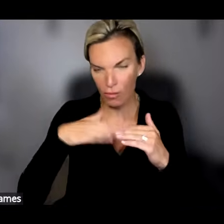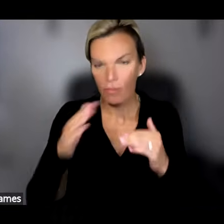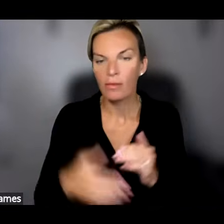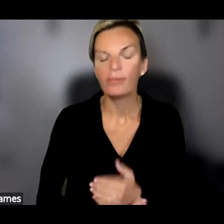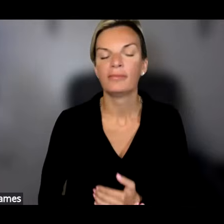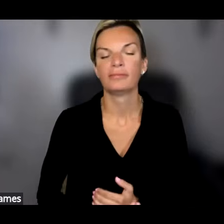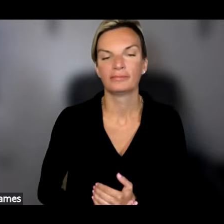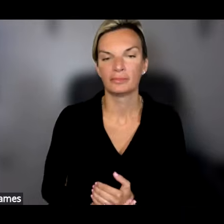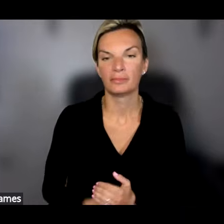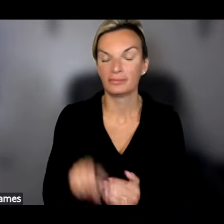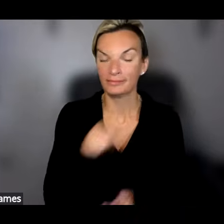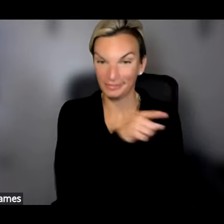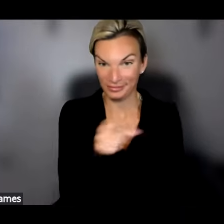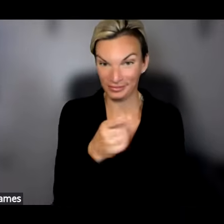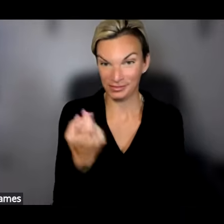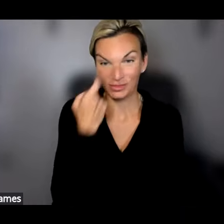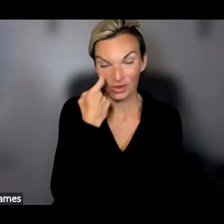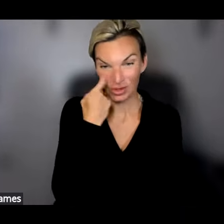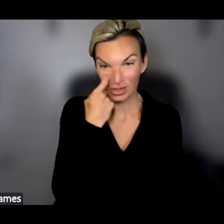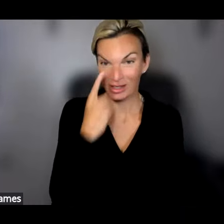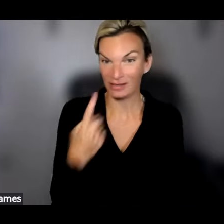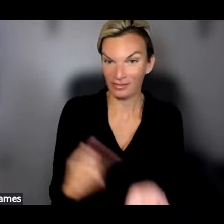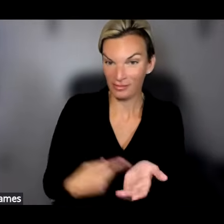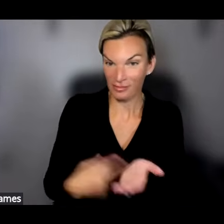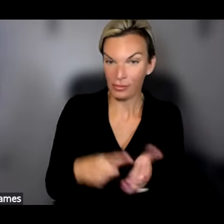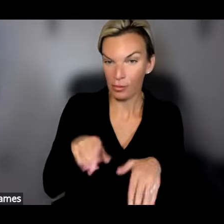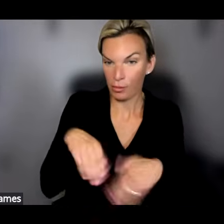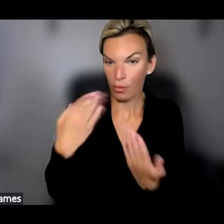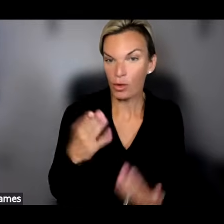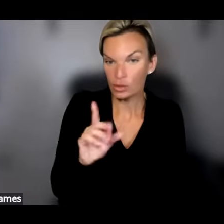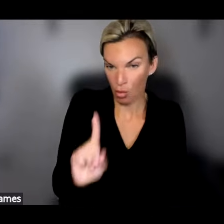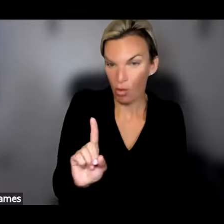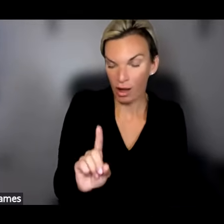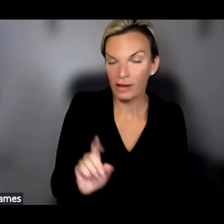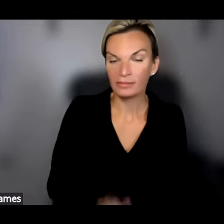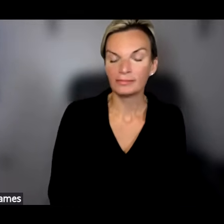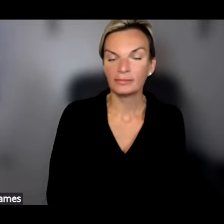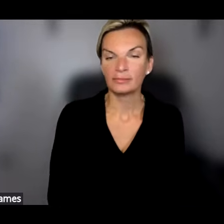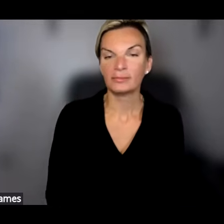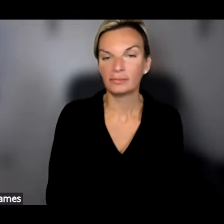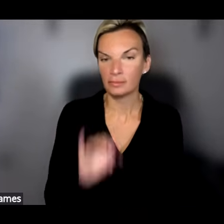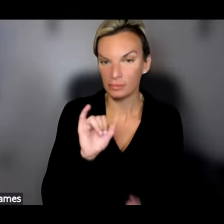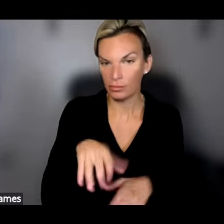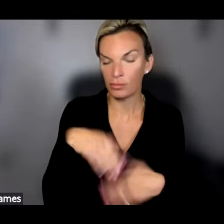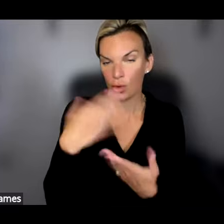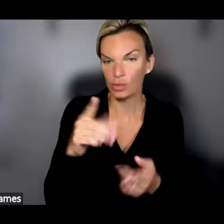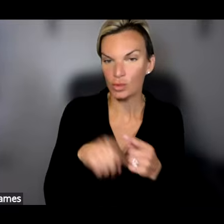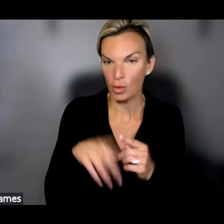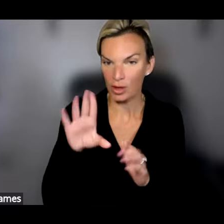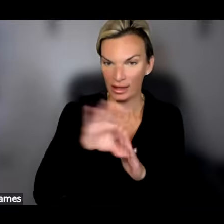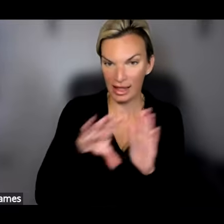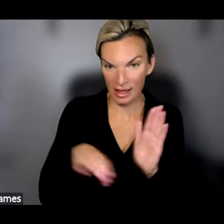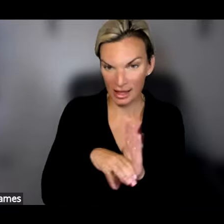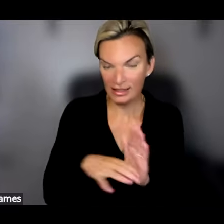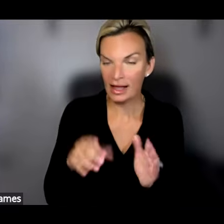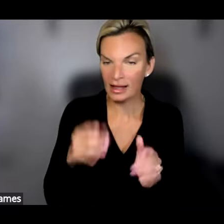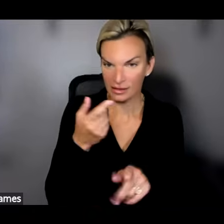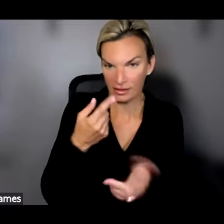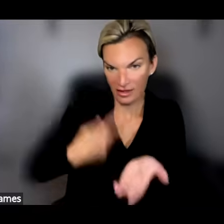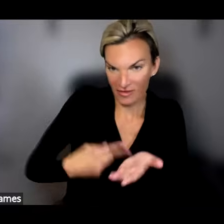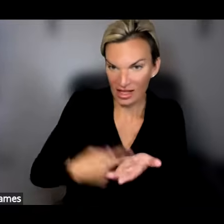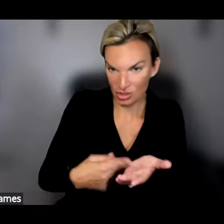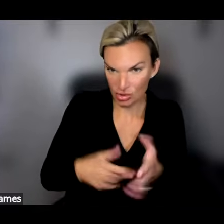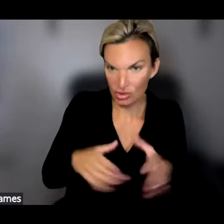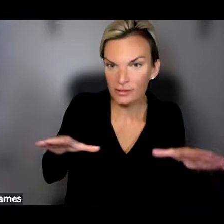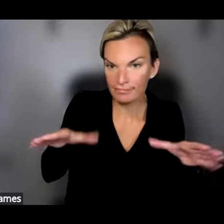this board just adopted with respect to Proposal 1 states, a proposal to convene a constitutional convention for the purpose of drafting